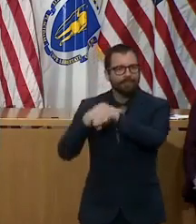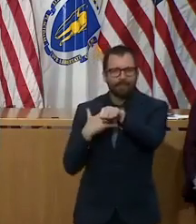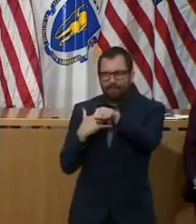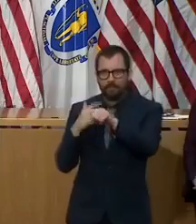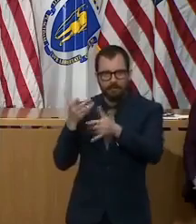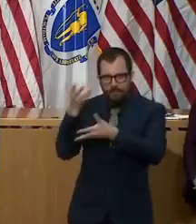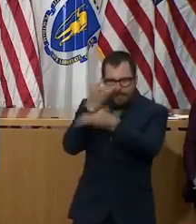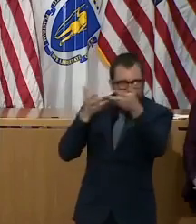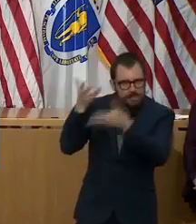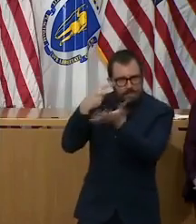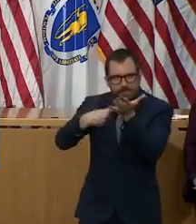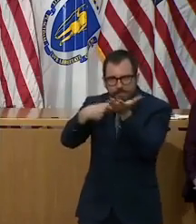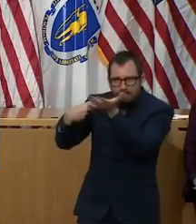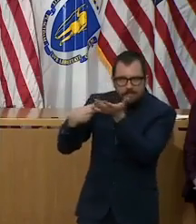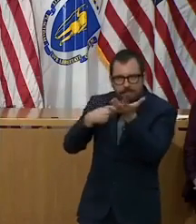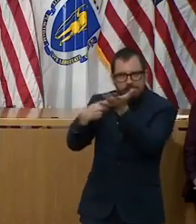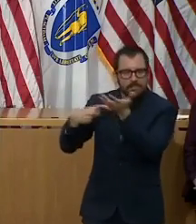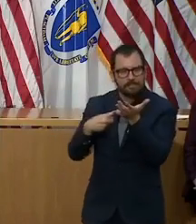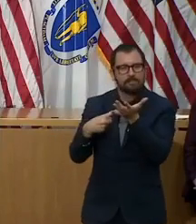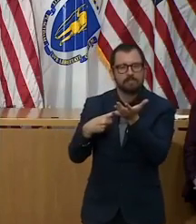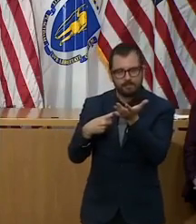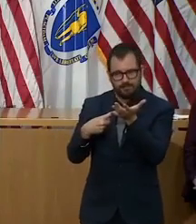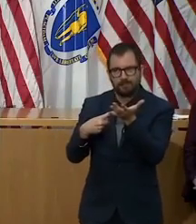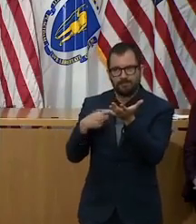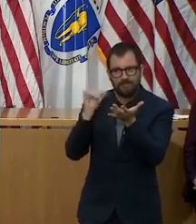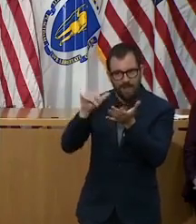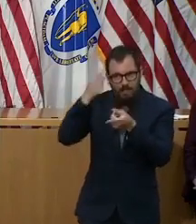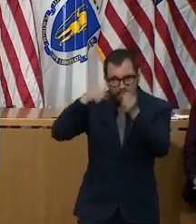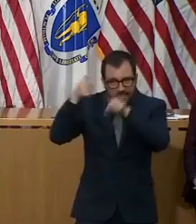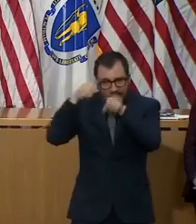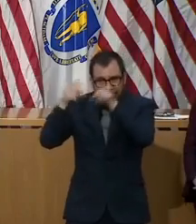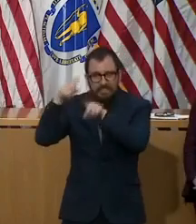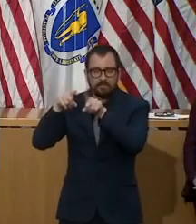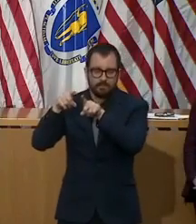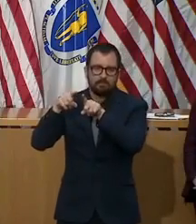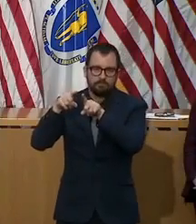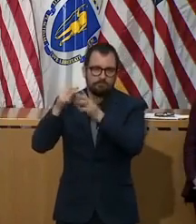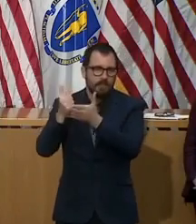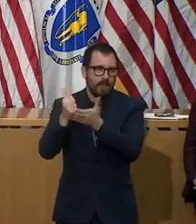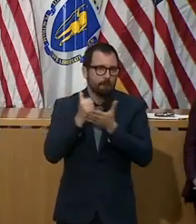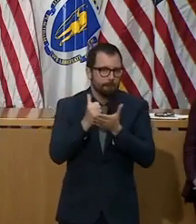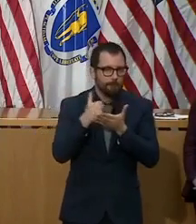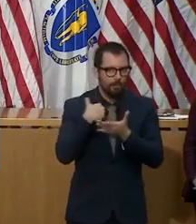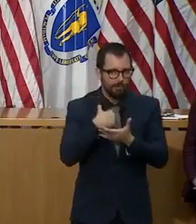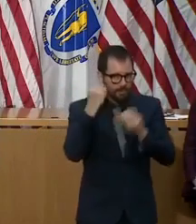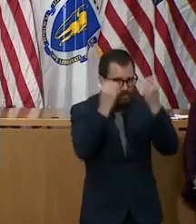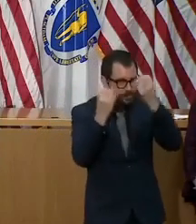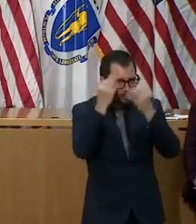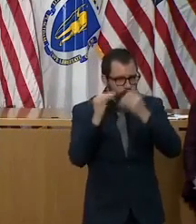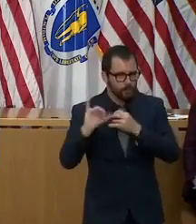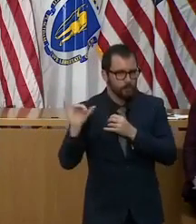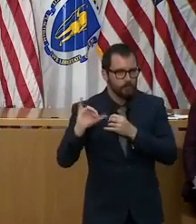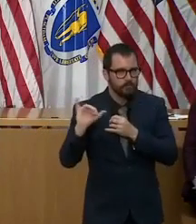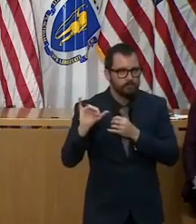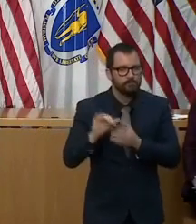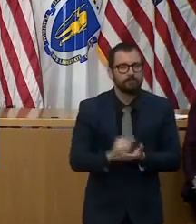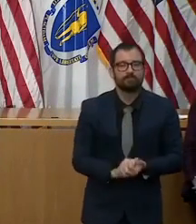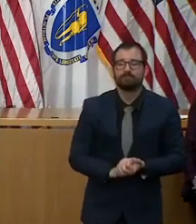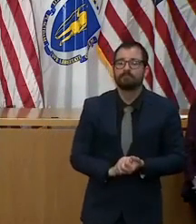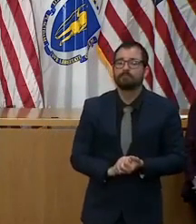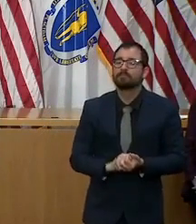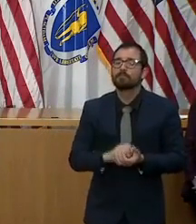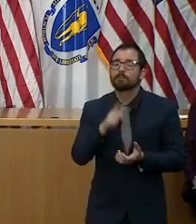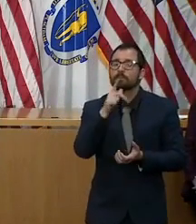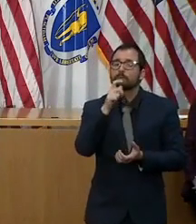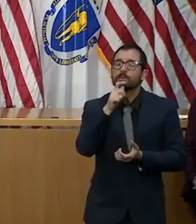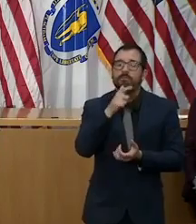in a bad space. Medical and infectious disease experts believe that the public's compliance with our closure of non-essential businesses,